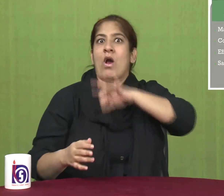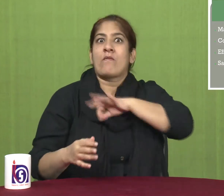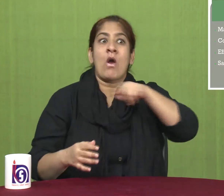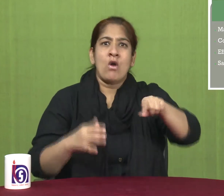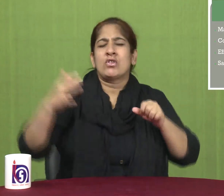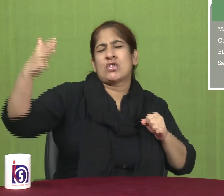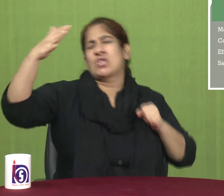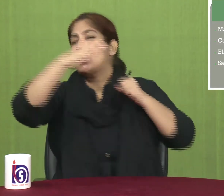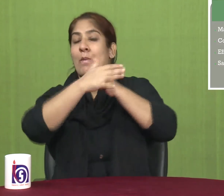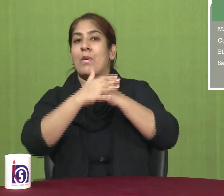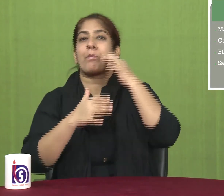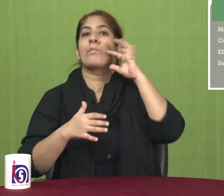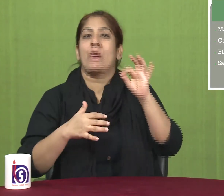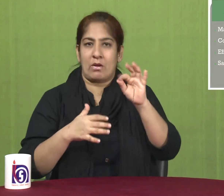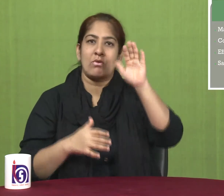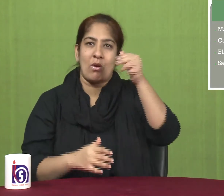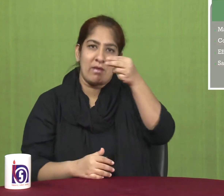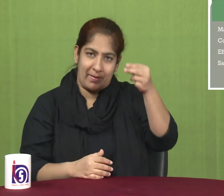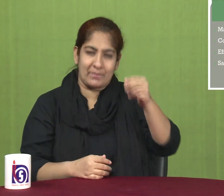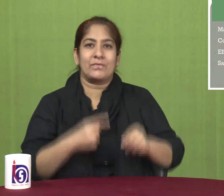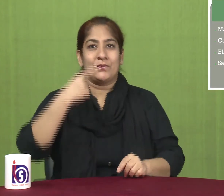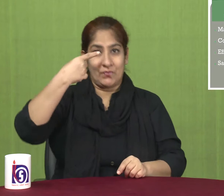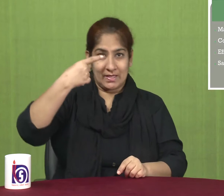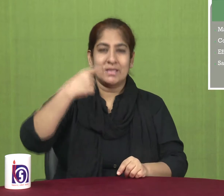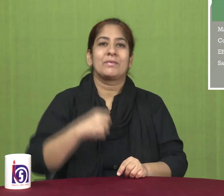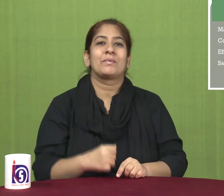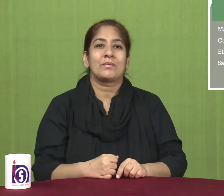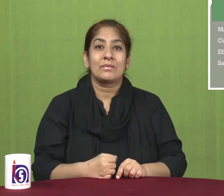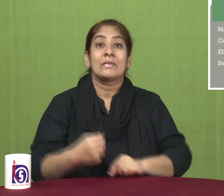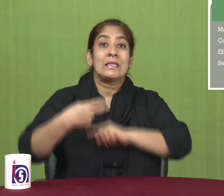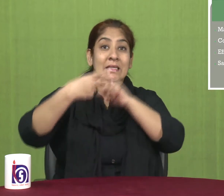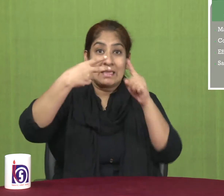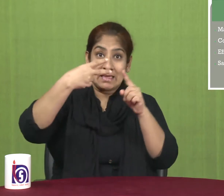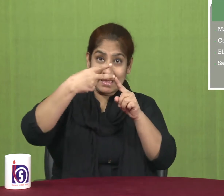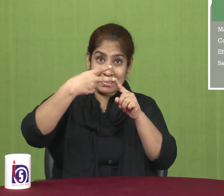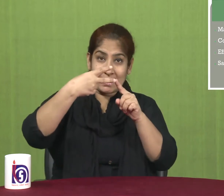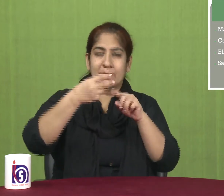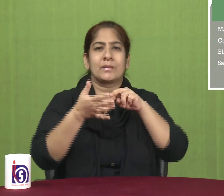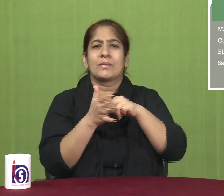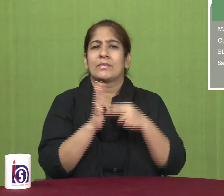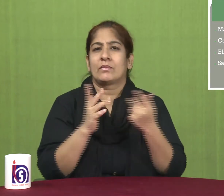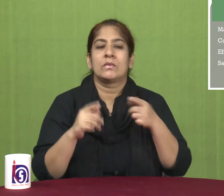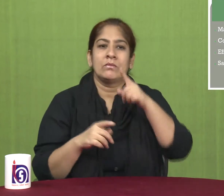sale or any kind of work, when you have profit, that is known as maximum